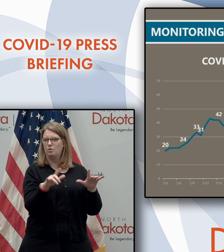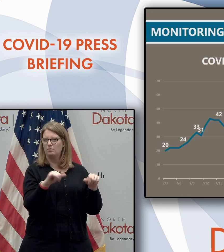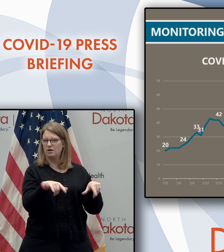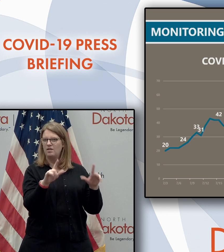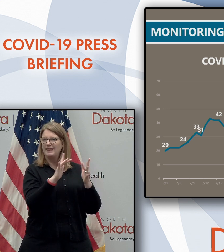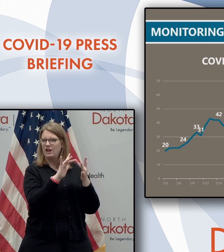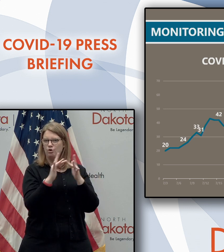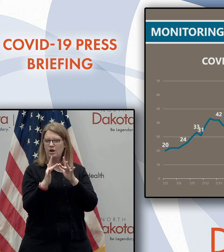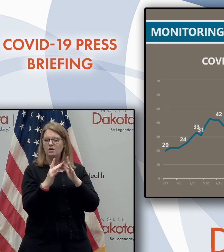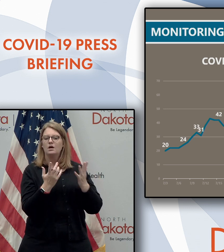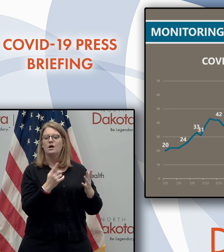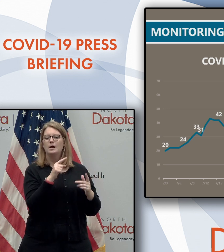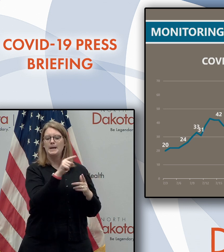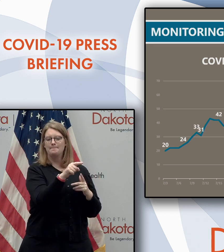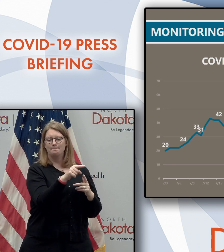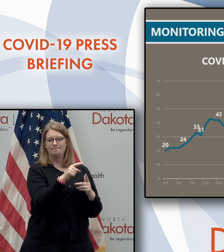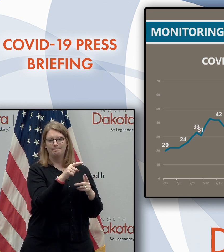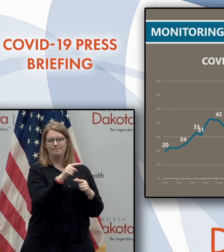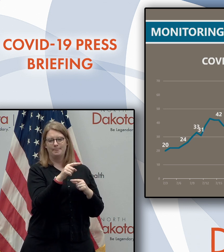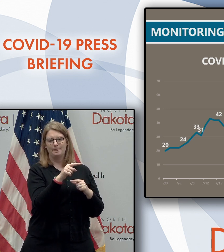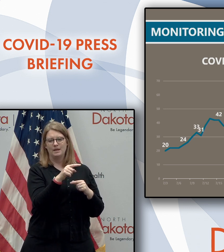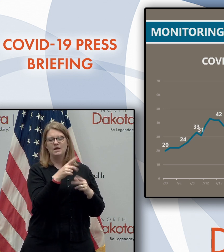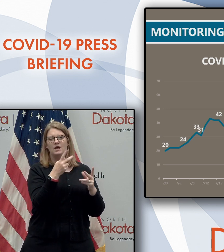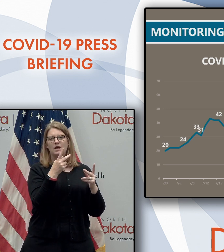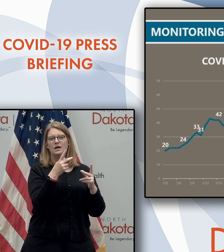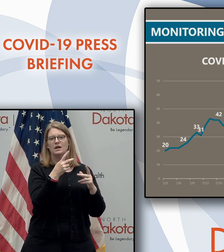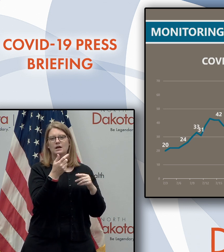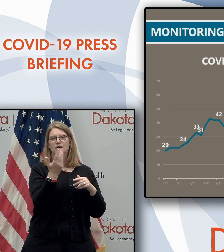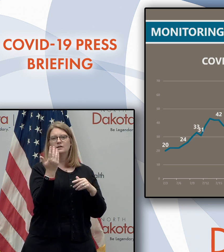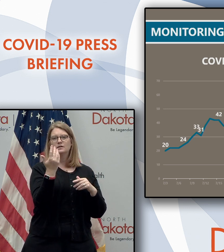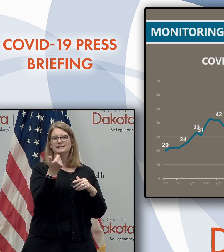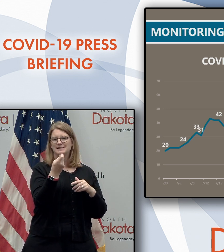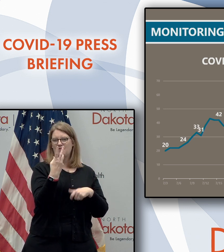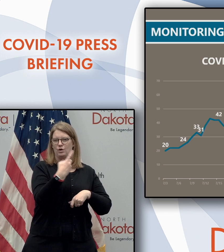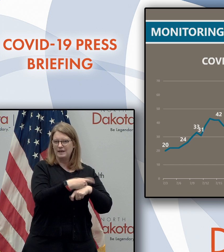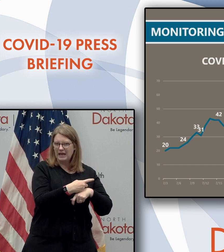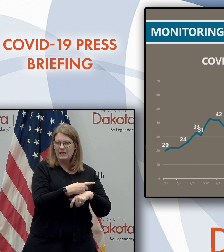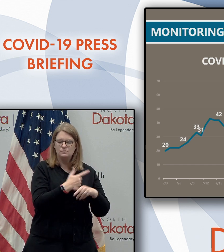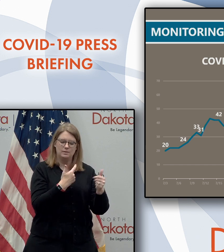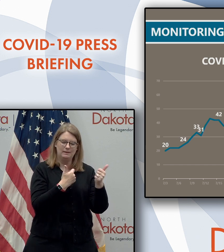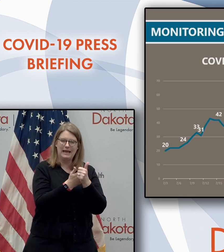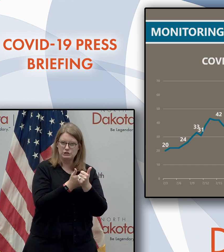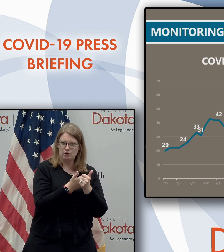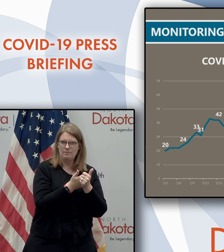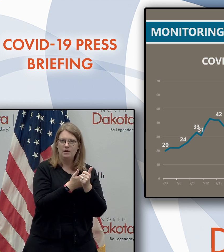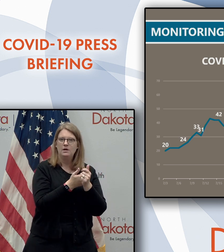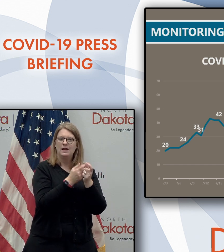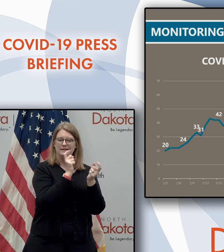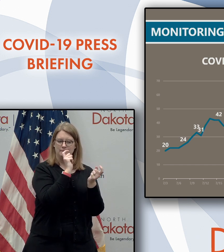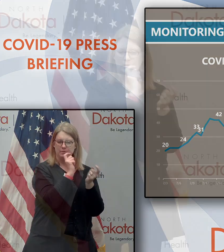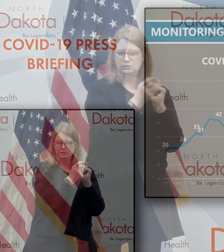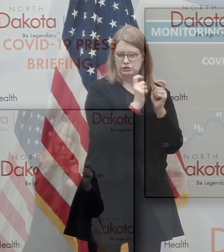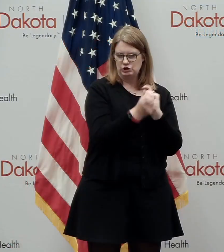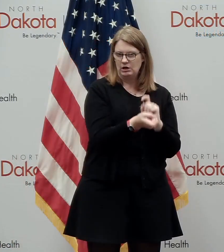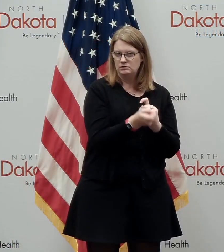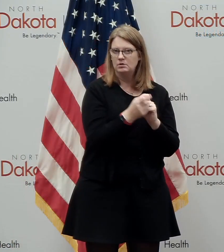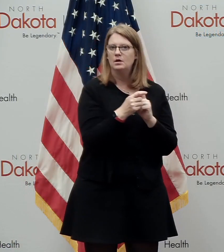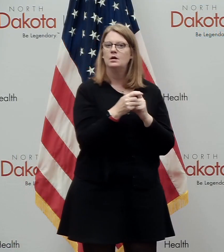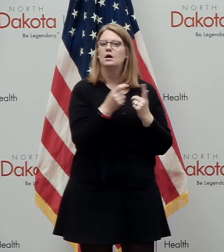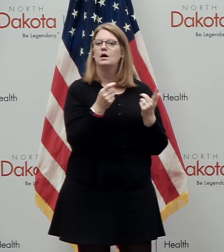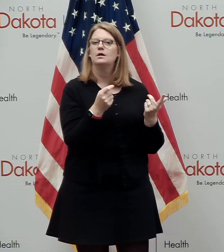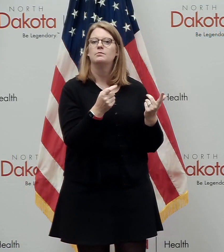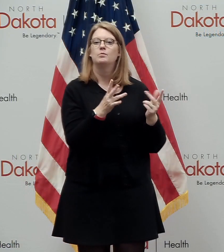we reconcile the data going back several days at a time when they get a chance to get the updates from the hospital on when people were